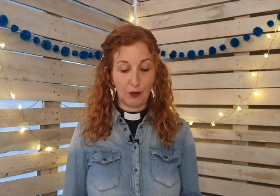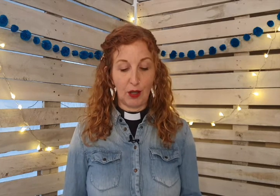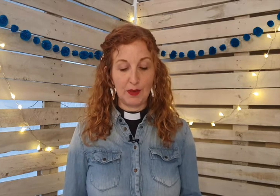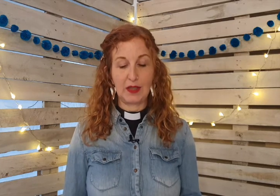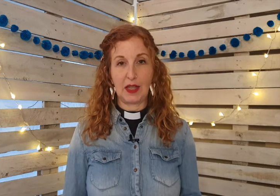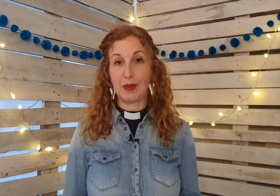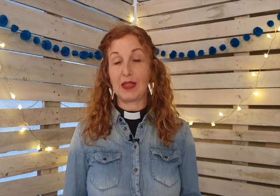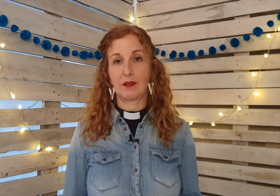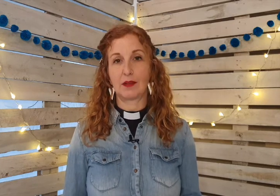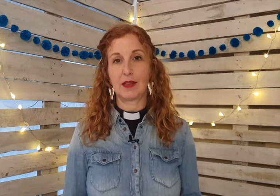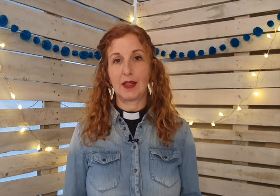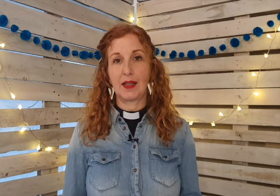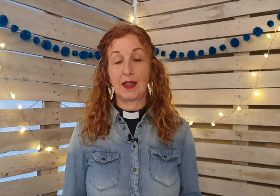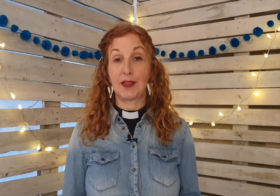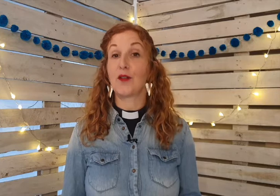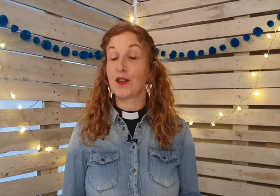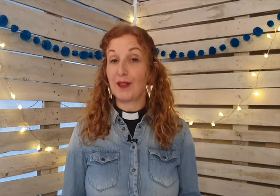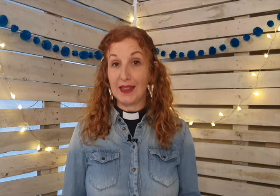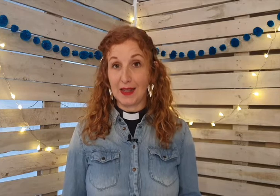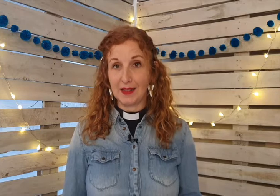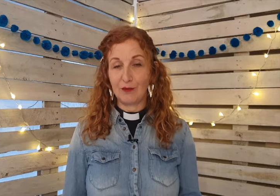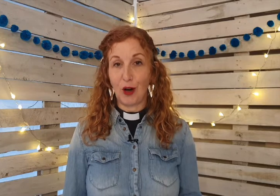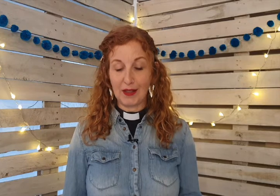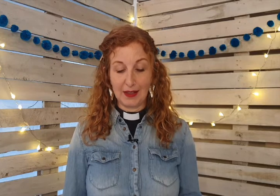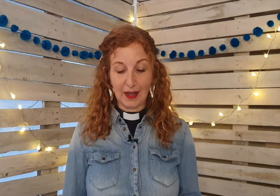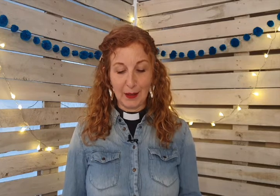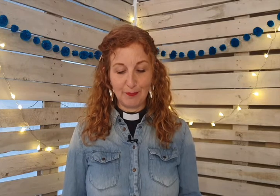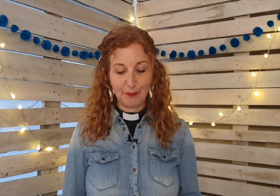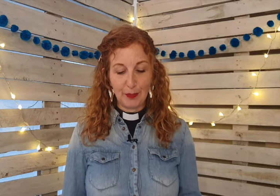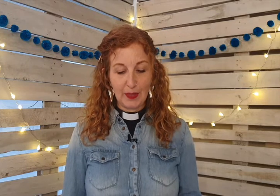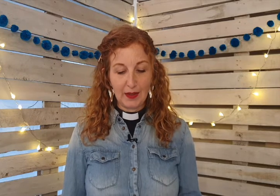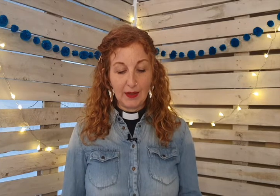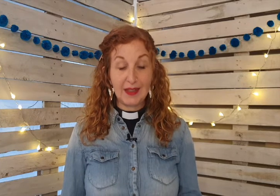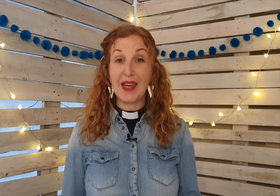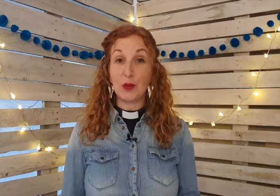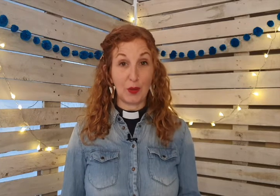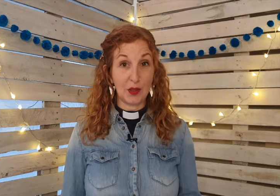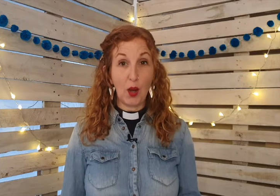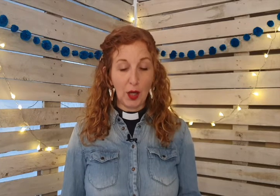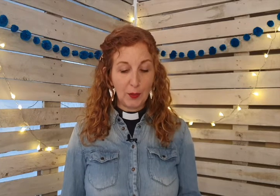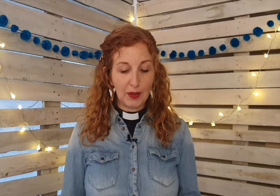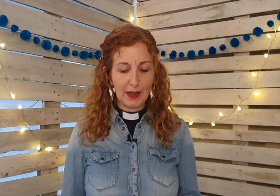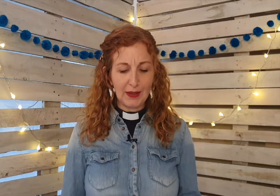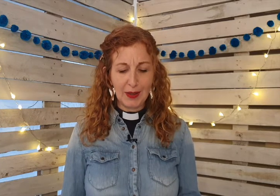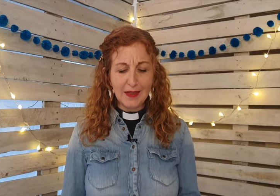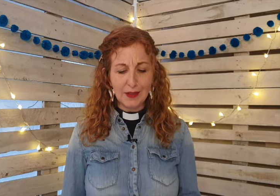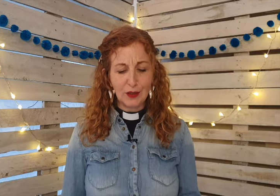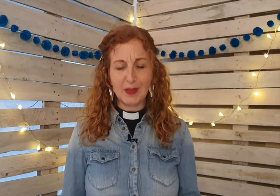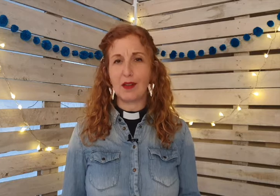scribes and be killed, and after 3 days rise again. He said all this quite openly, and Peter took him aside and